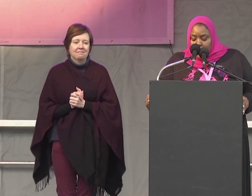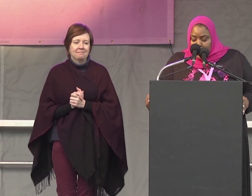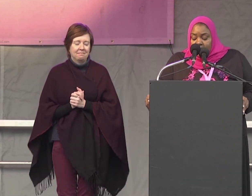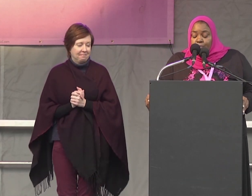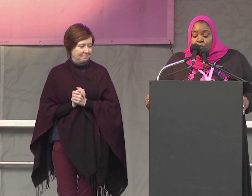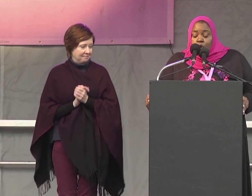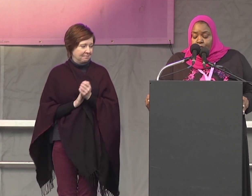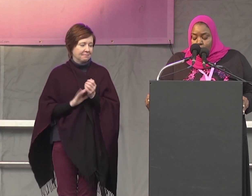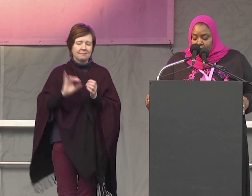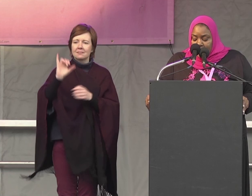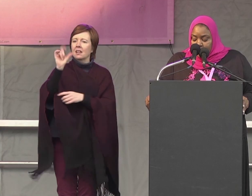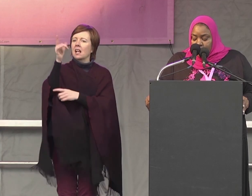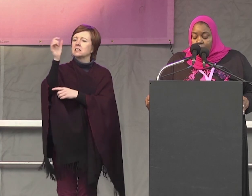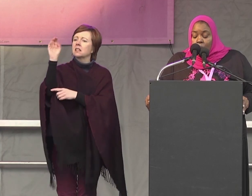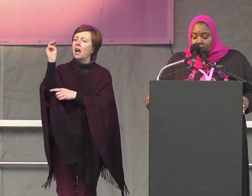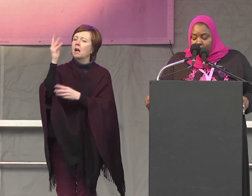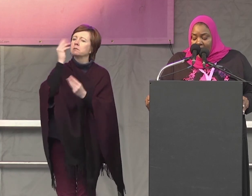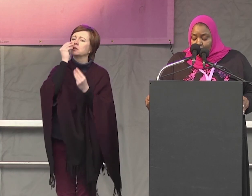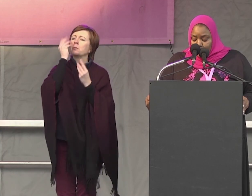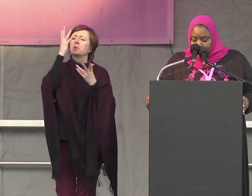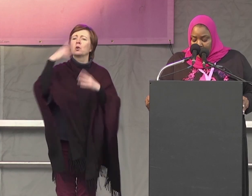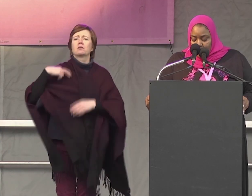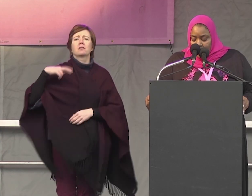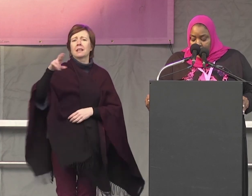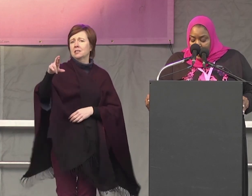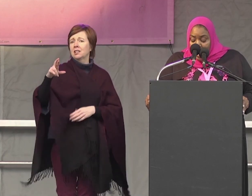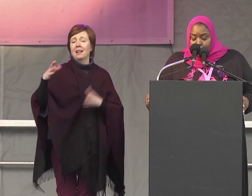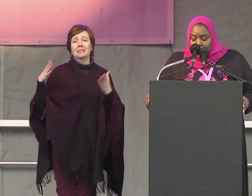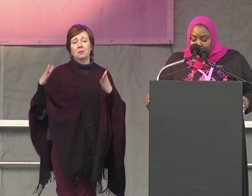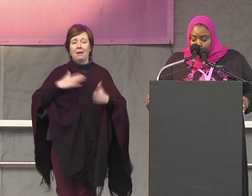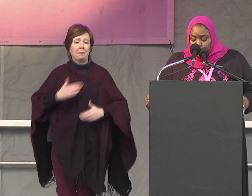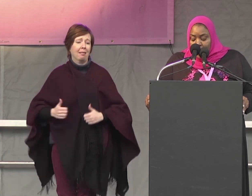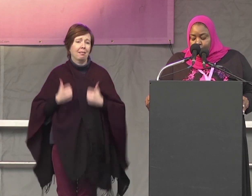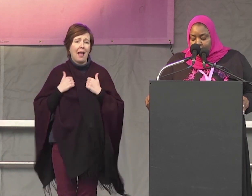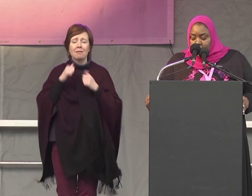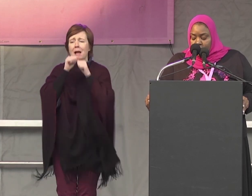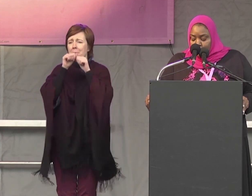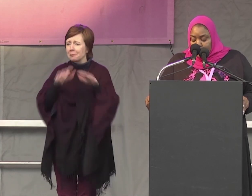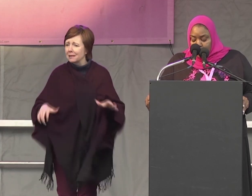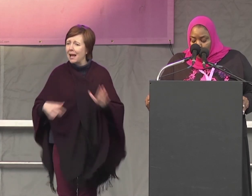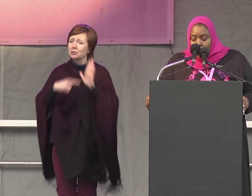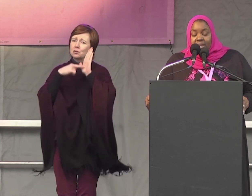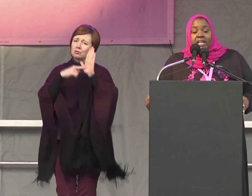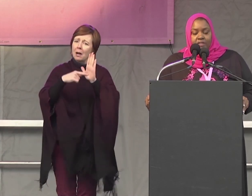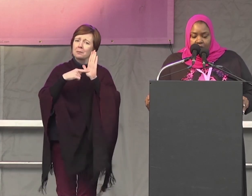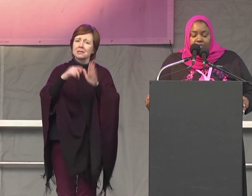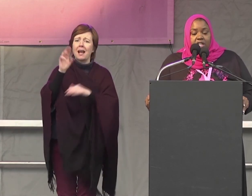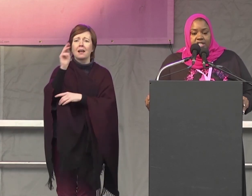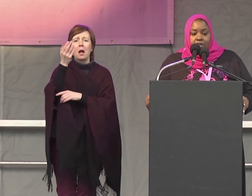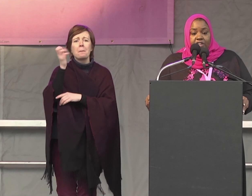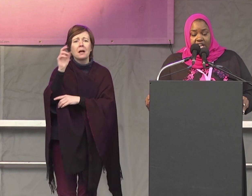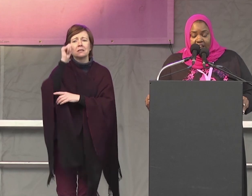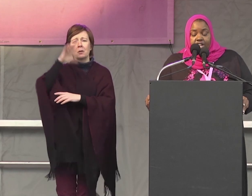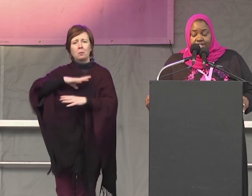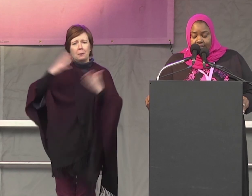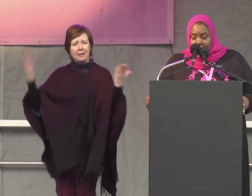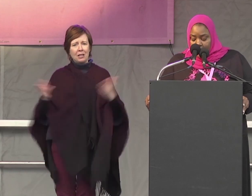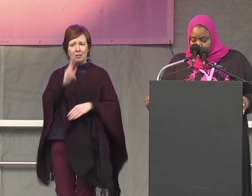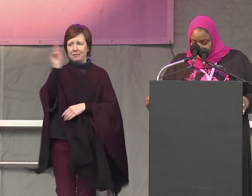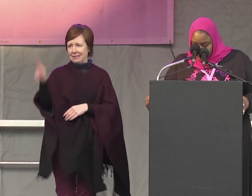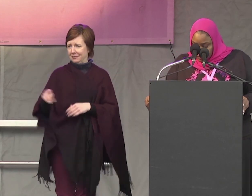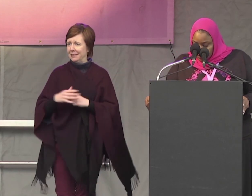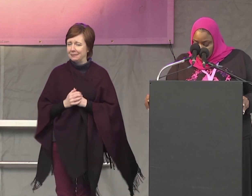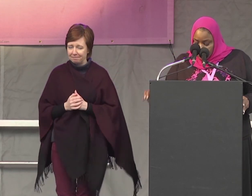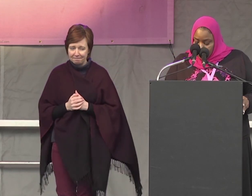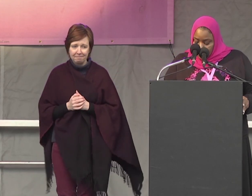Islam is a beautiful religion and way of life for me, and I am blessed to represent the Muslim woman of Philadelphia here